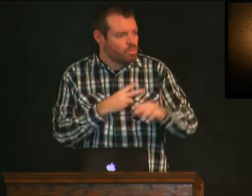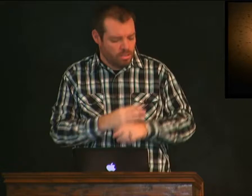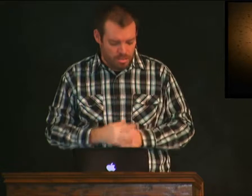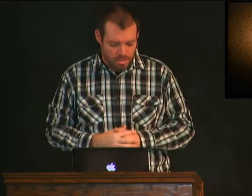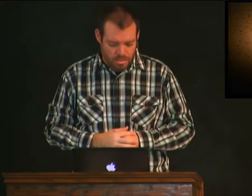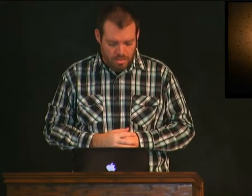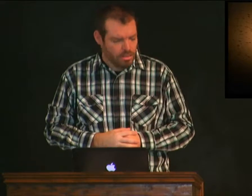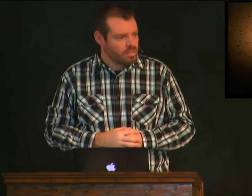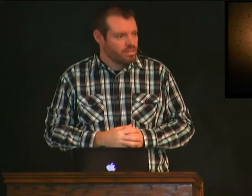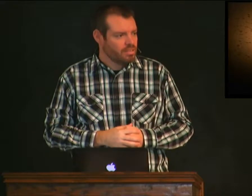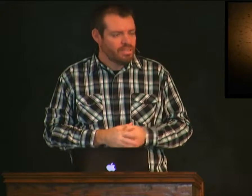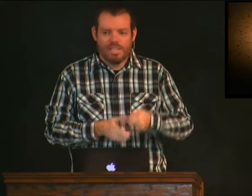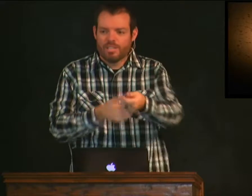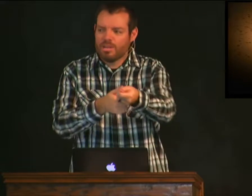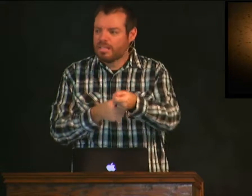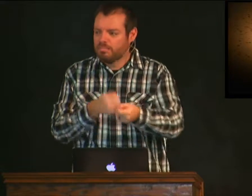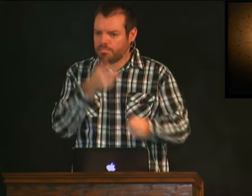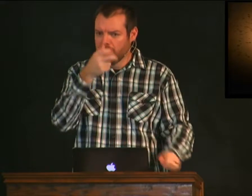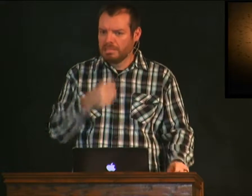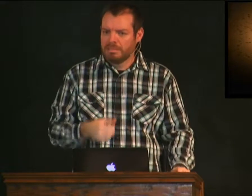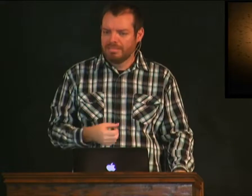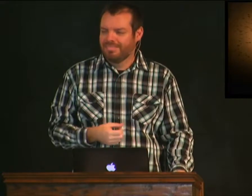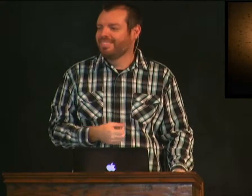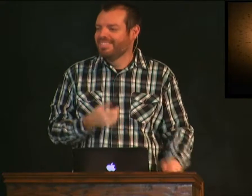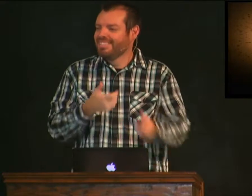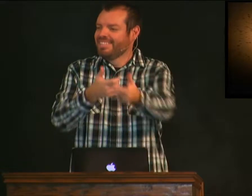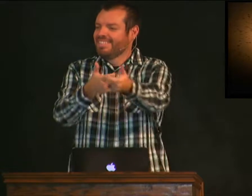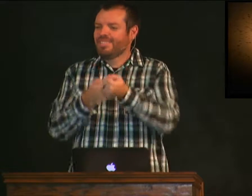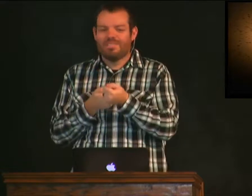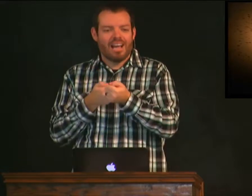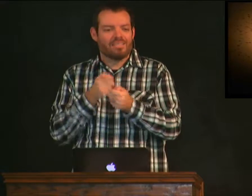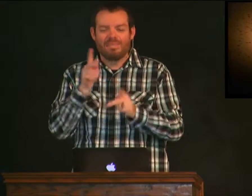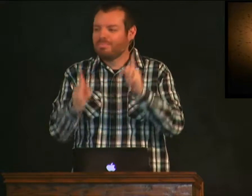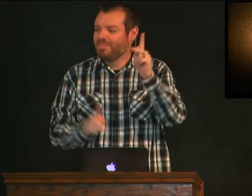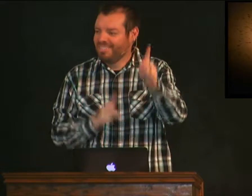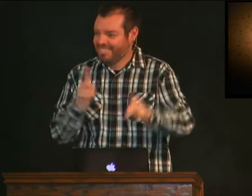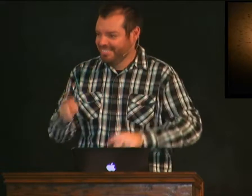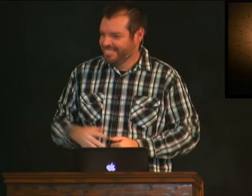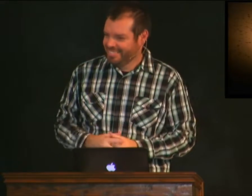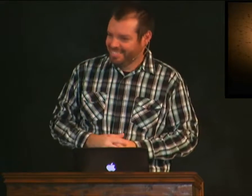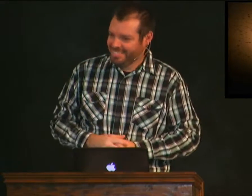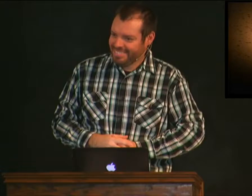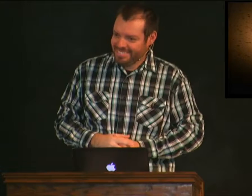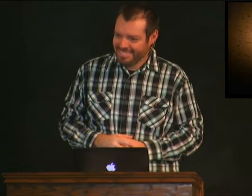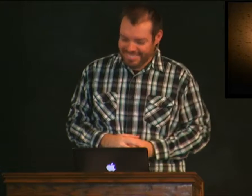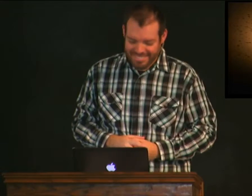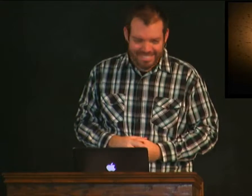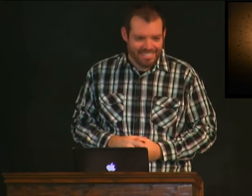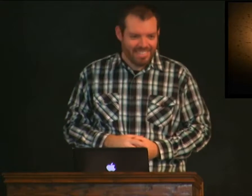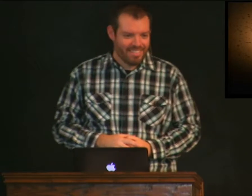Light of the world, it attracts bugs. It attracts people.